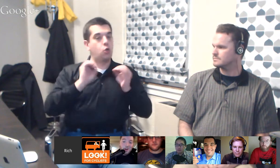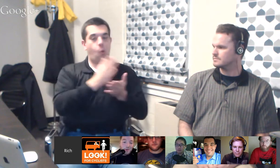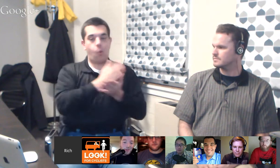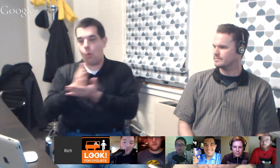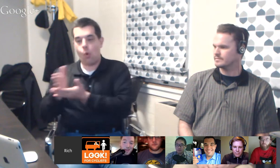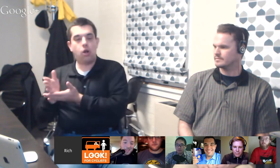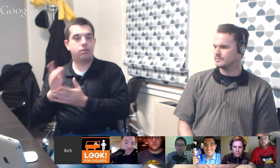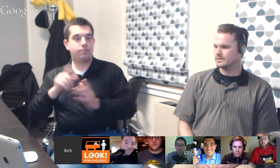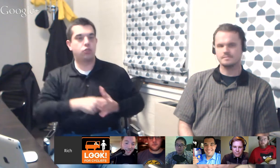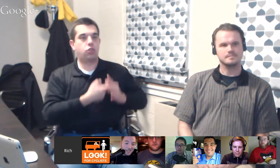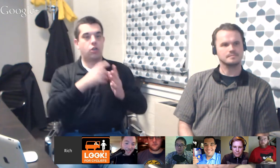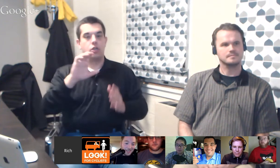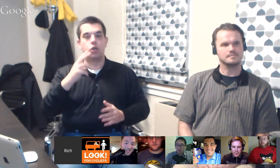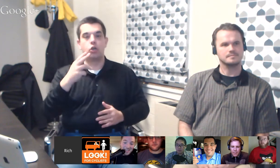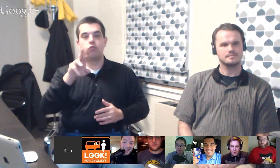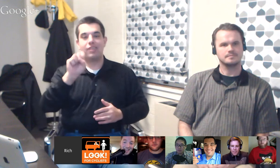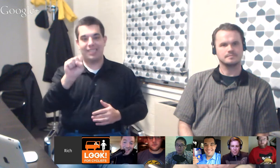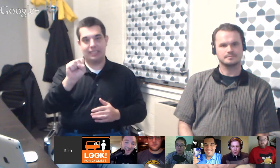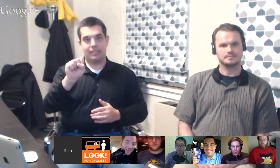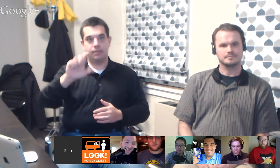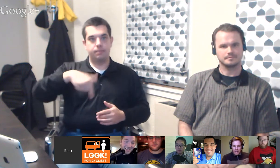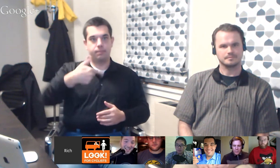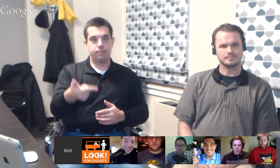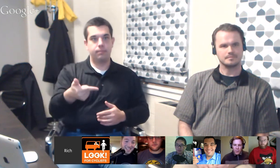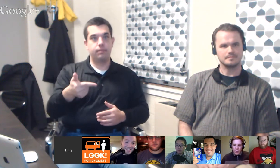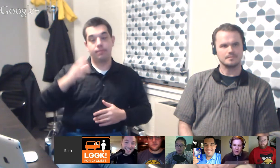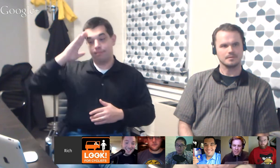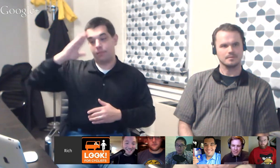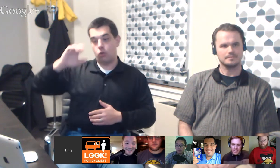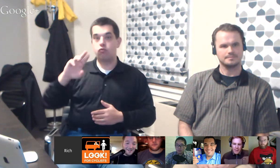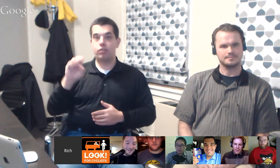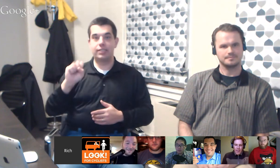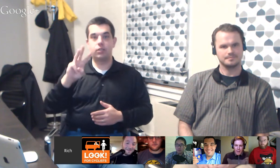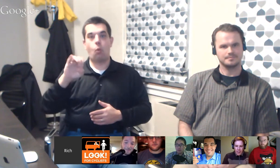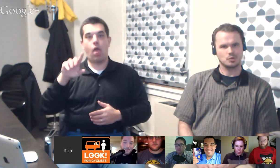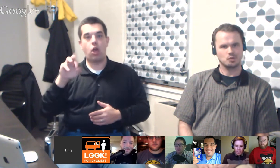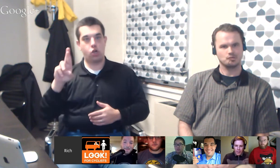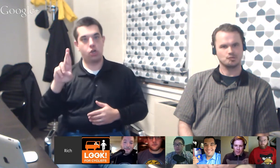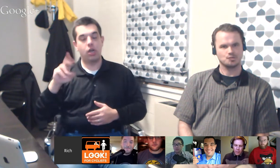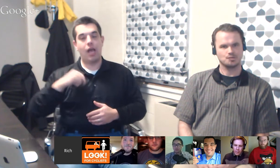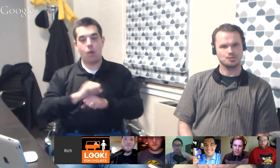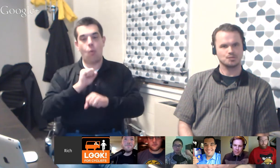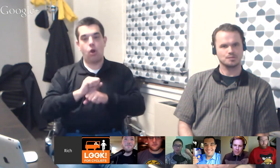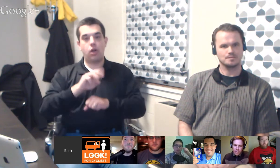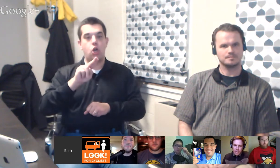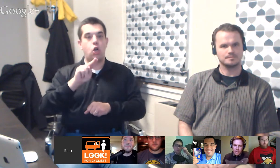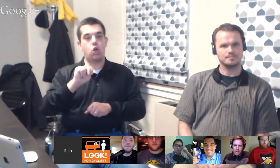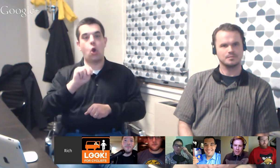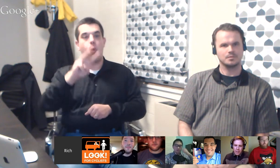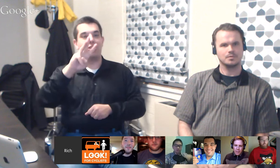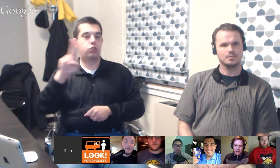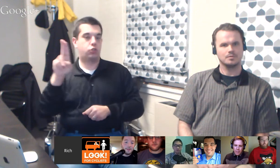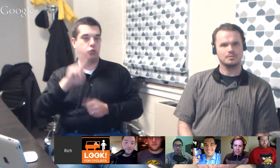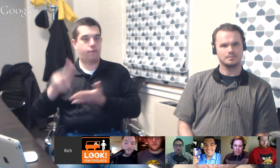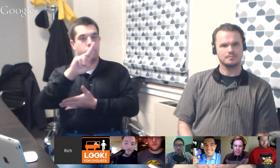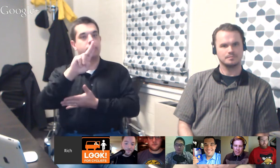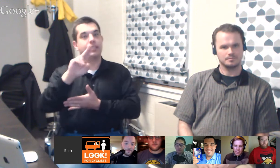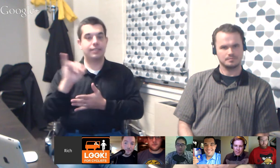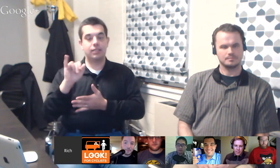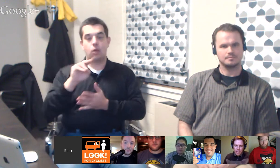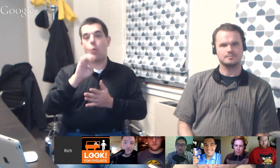start off with Chris. Hello, my name is Chris Walker, and I work at Northwestern University as a